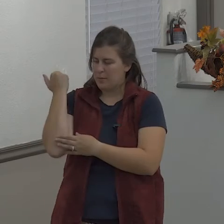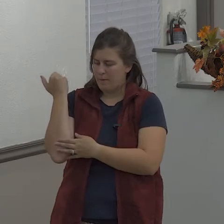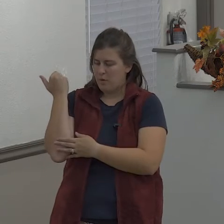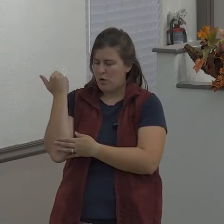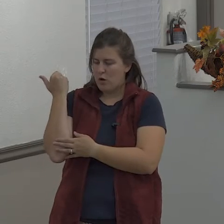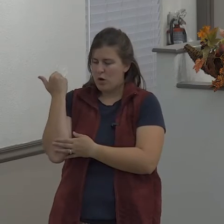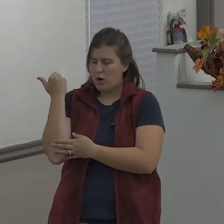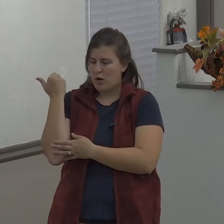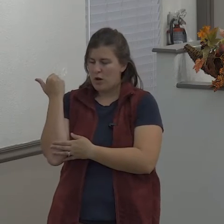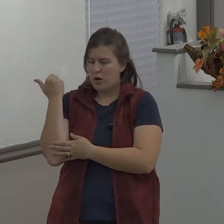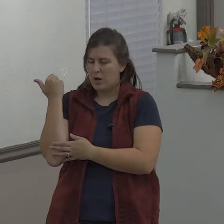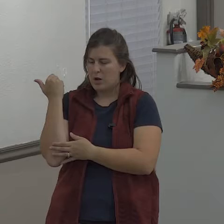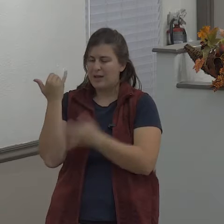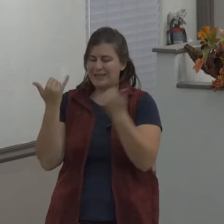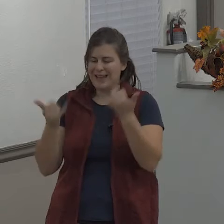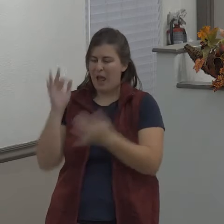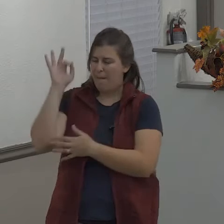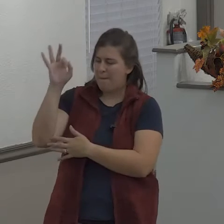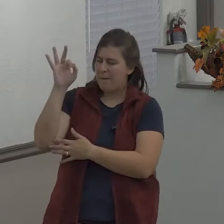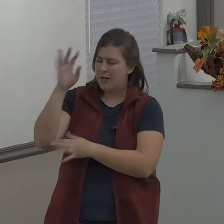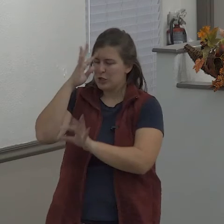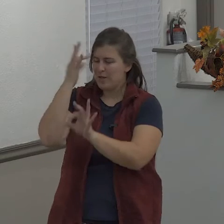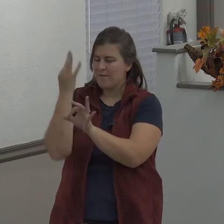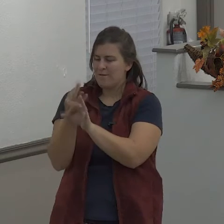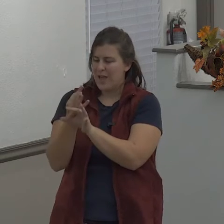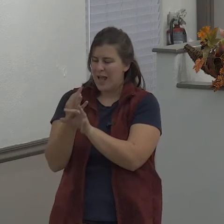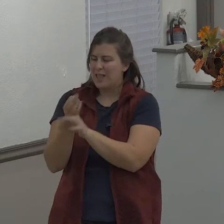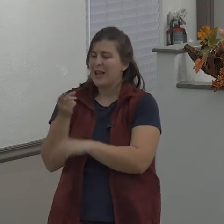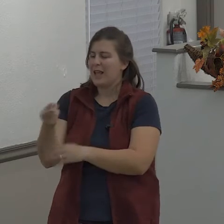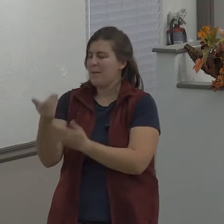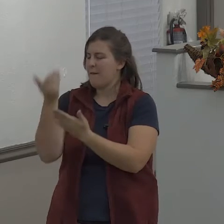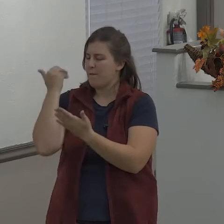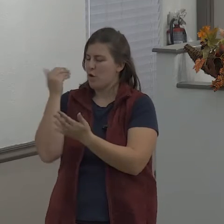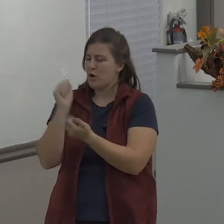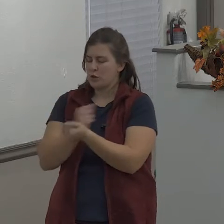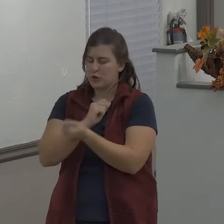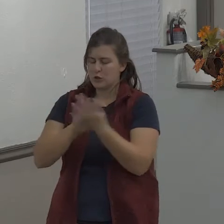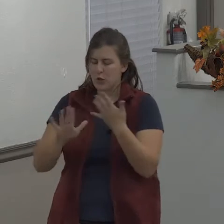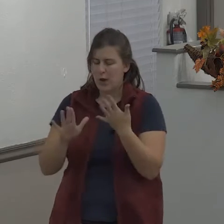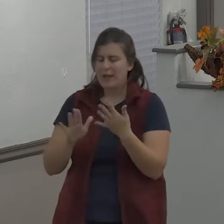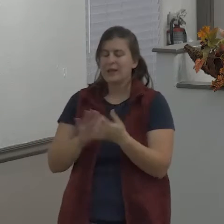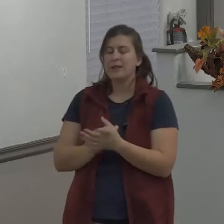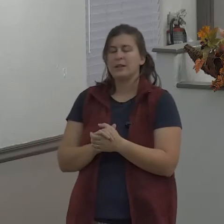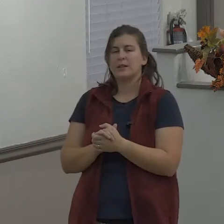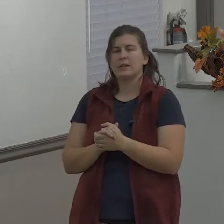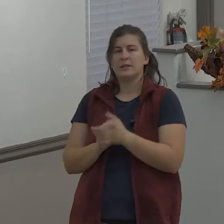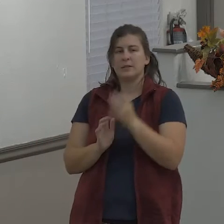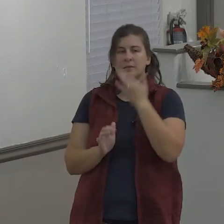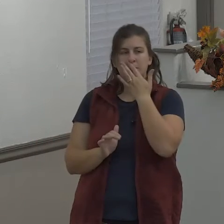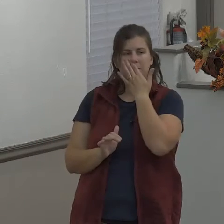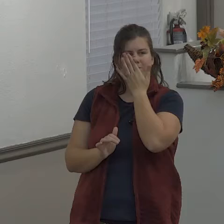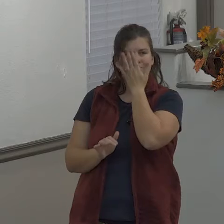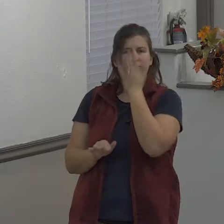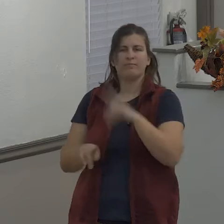us in times past now preacheth the faith which once he destroyed.